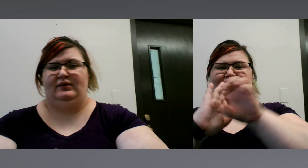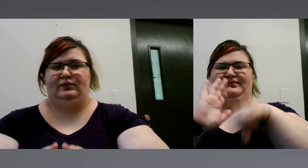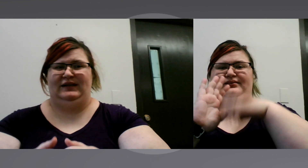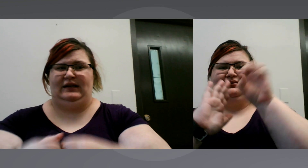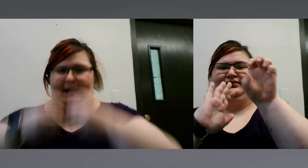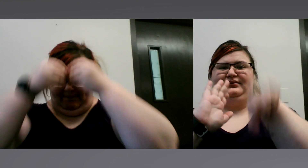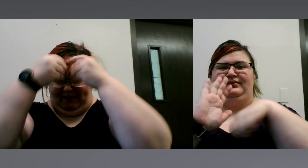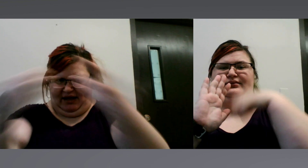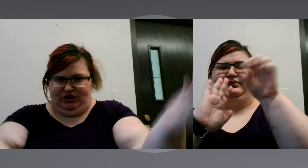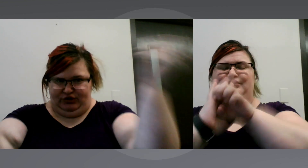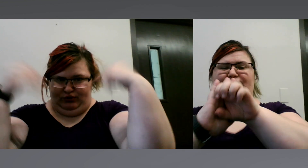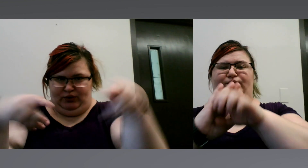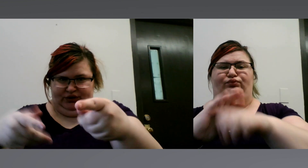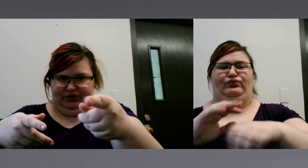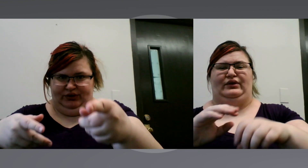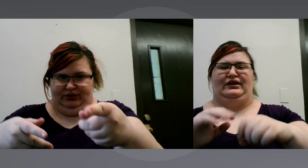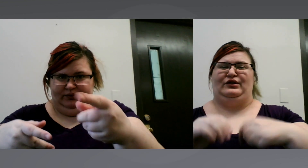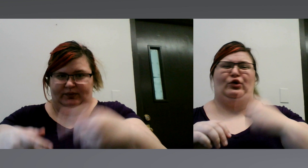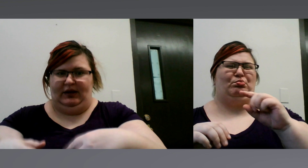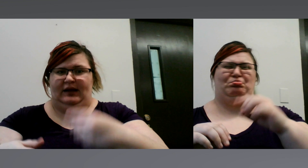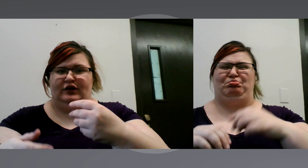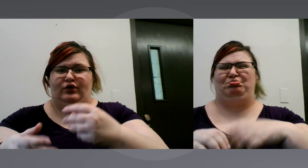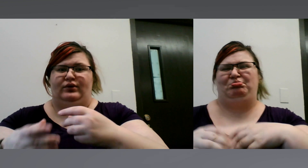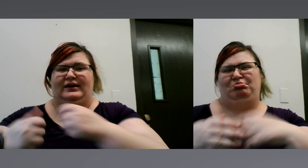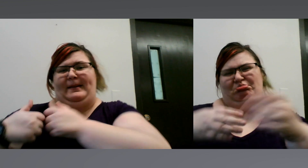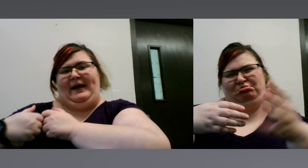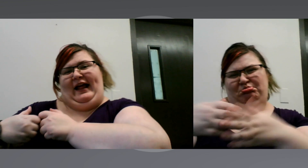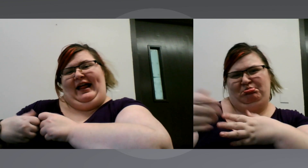Nina, who was 16 years